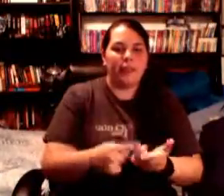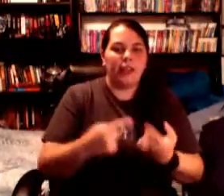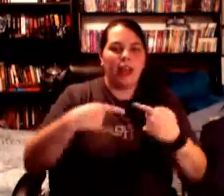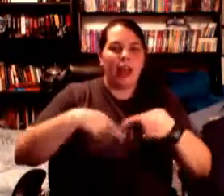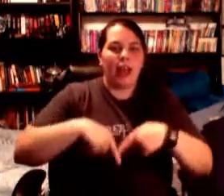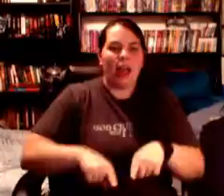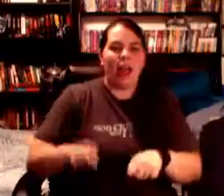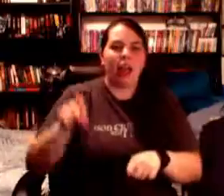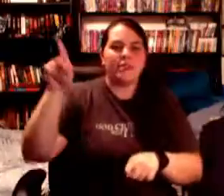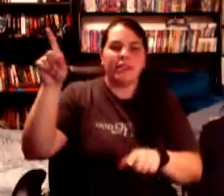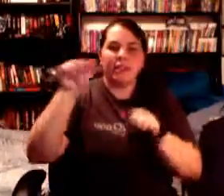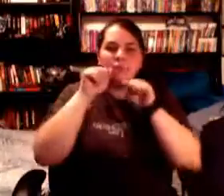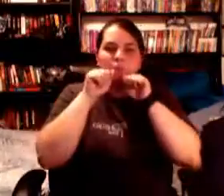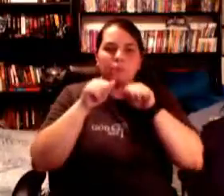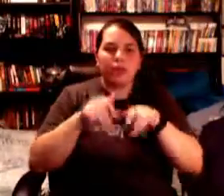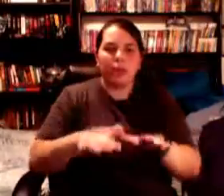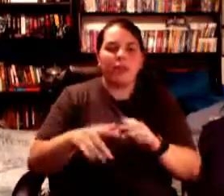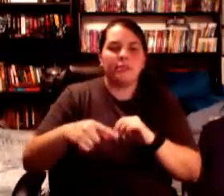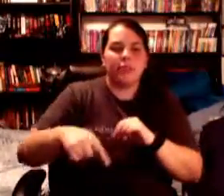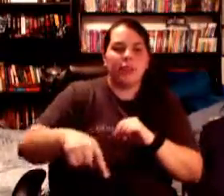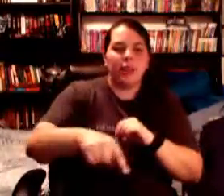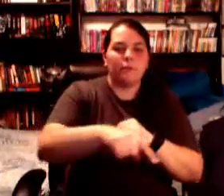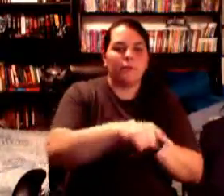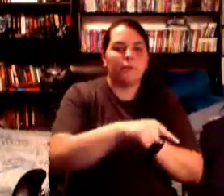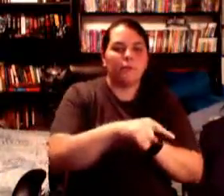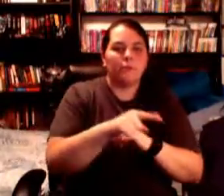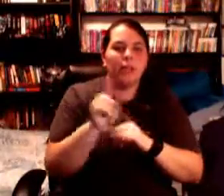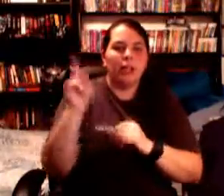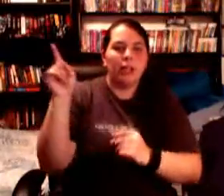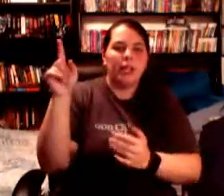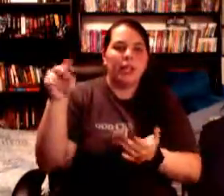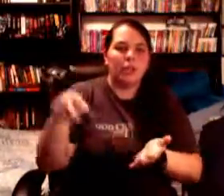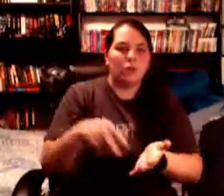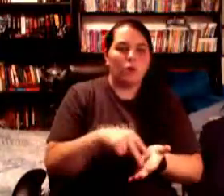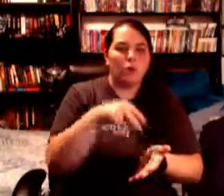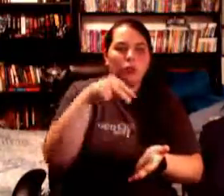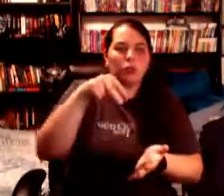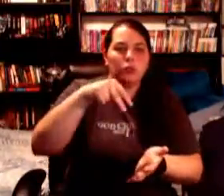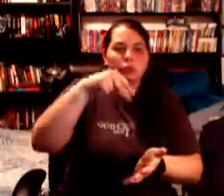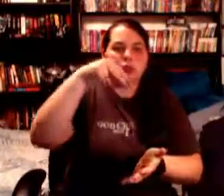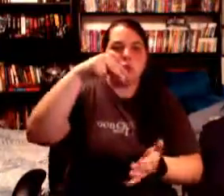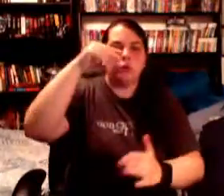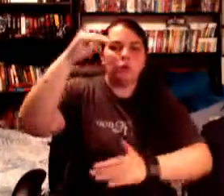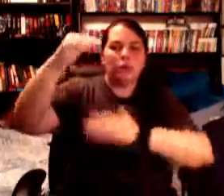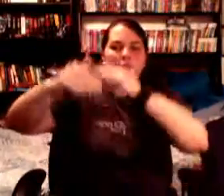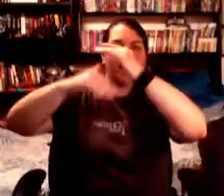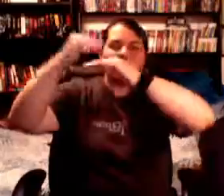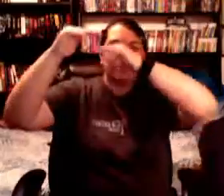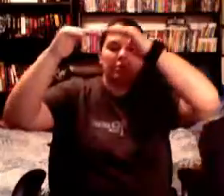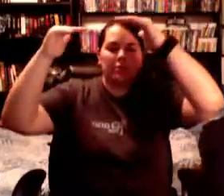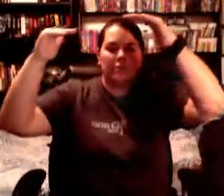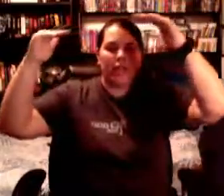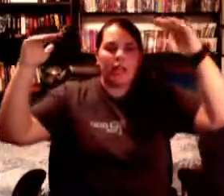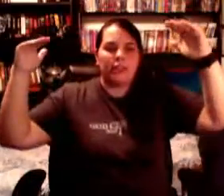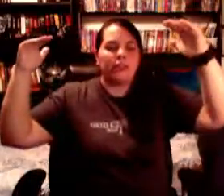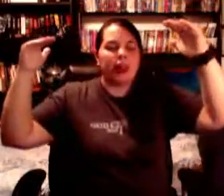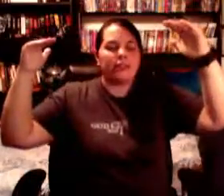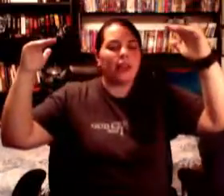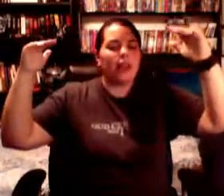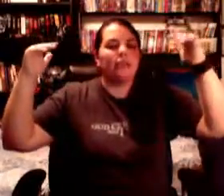Then, as he blessed them, he rose to the heaven. The last line